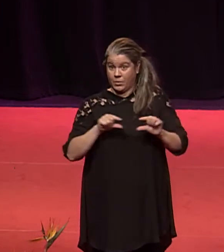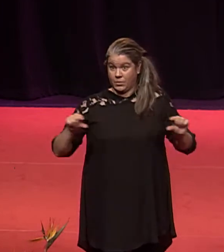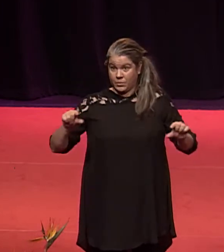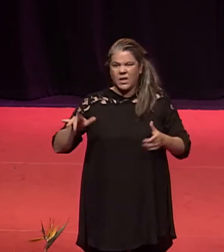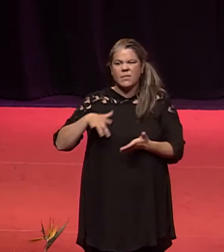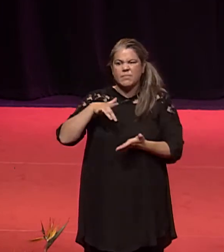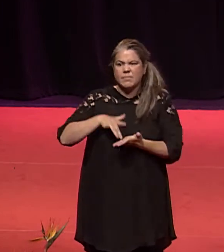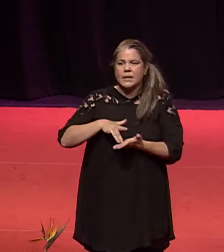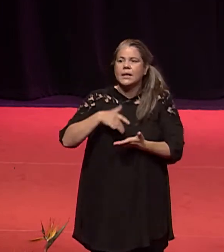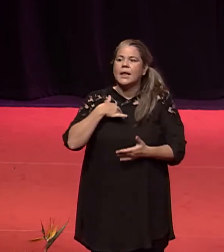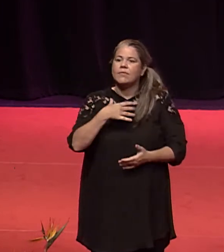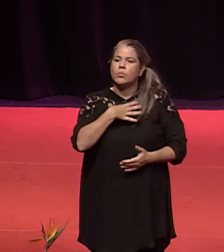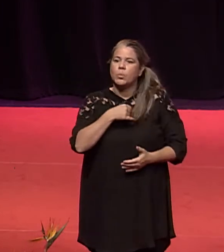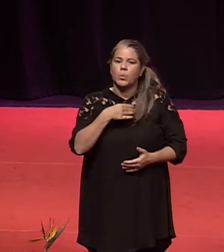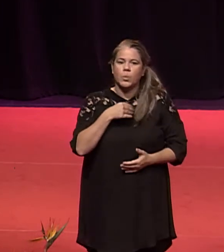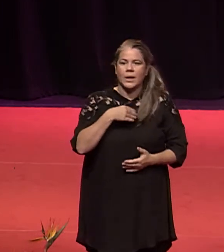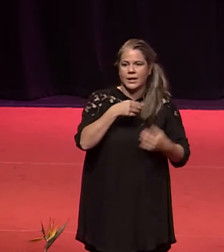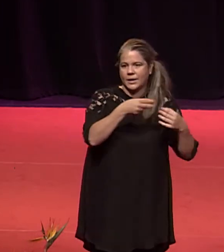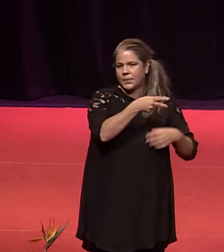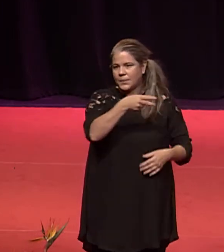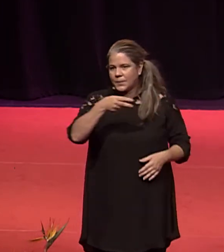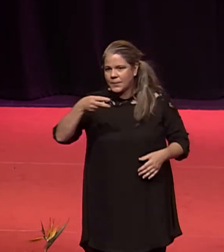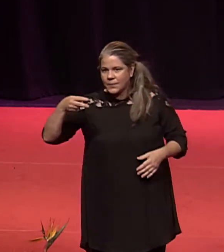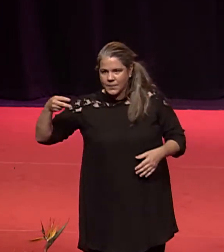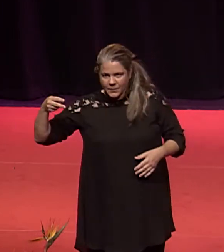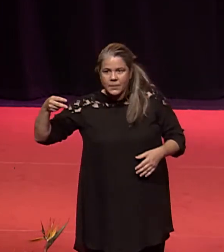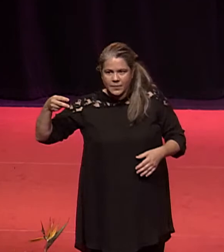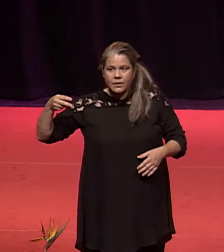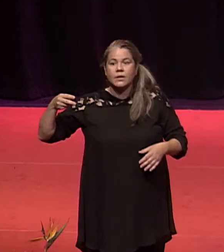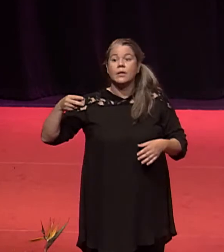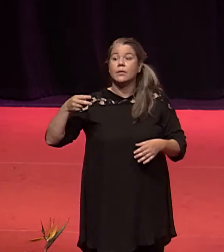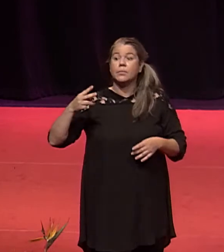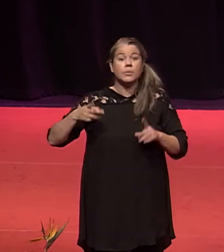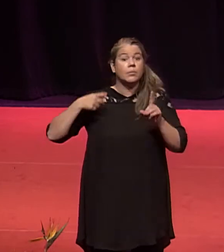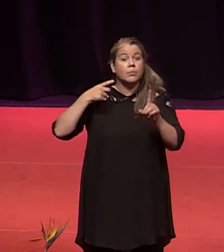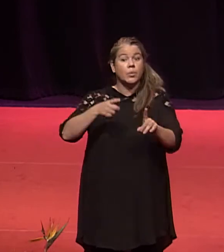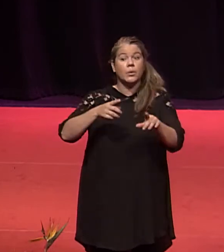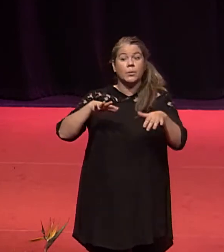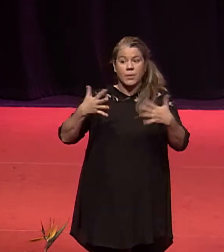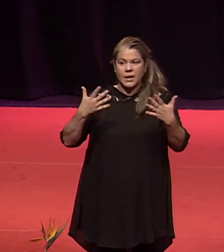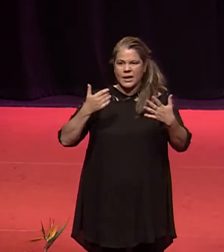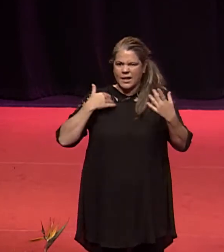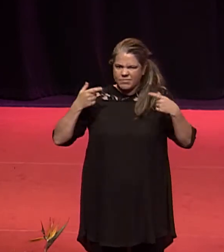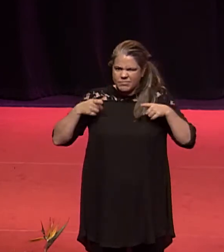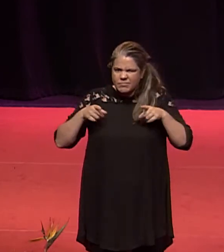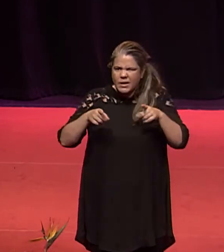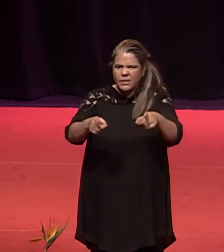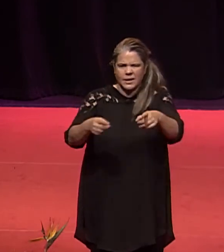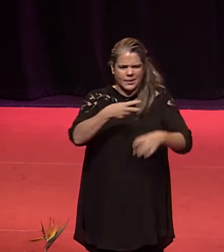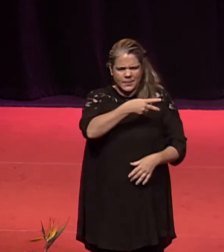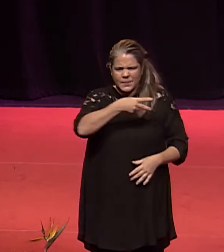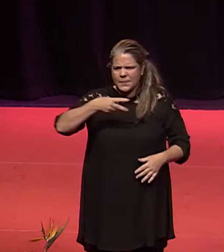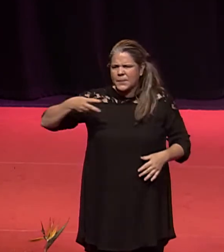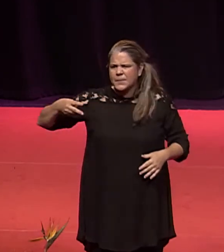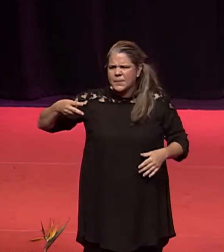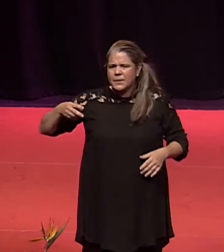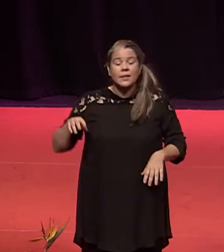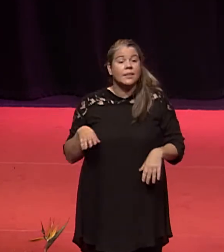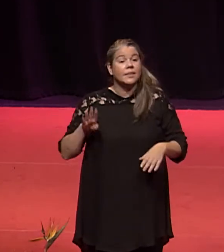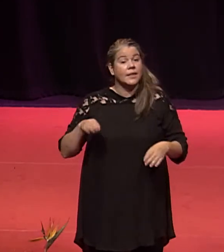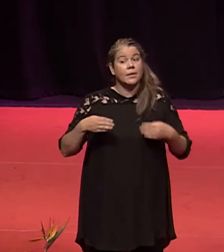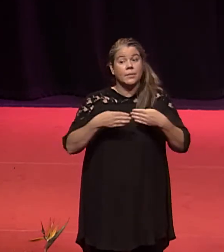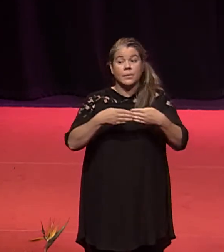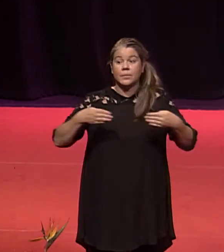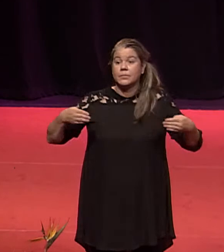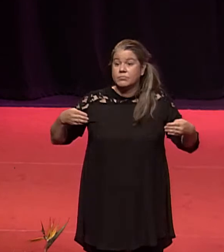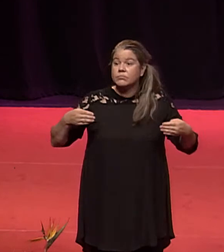the parallel nature of the beads moving along in parallel that's really significant. And what the wampum belts did, or